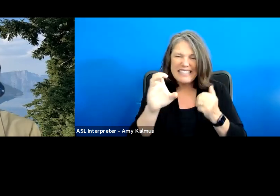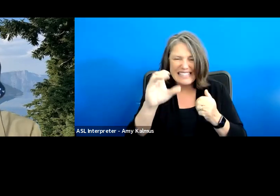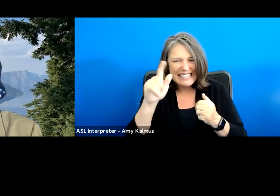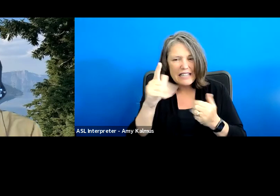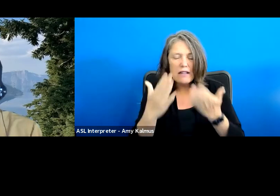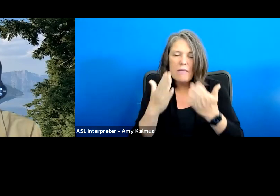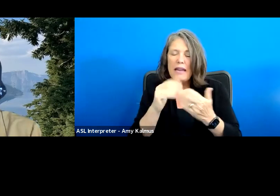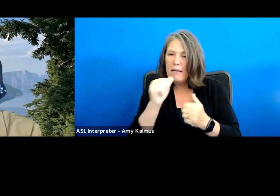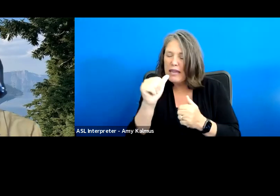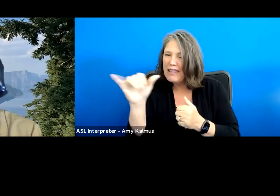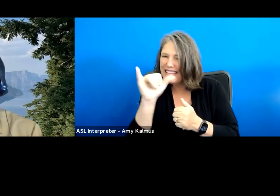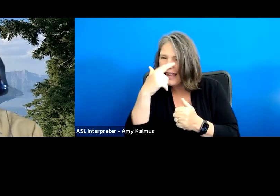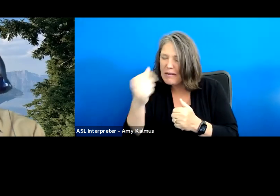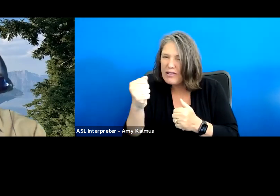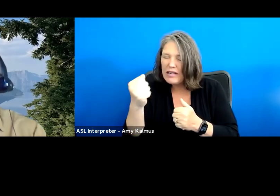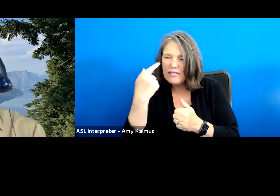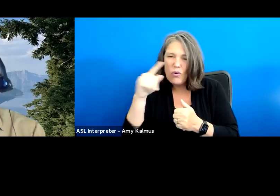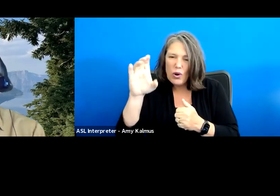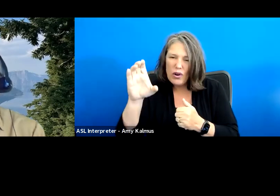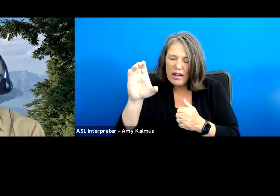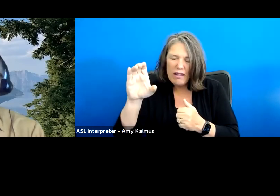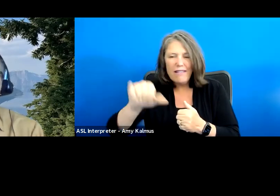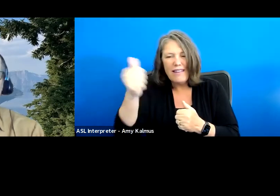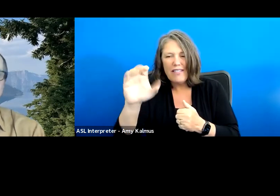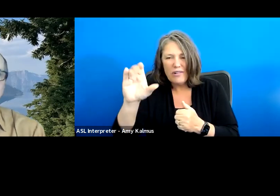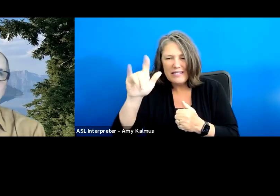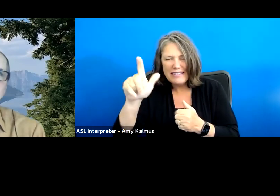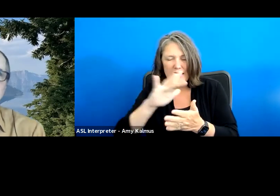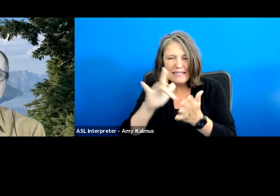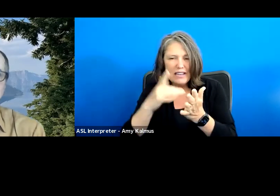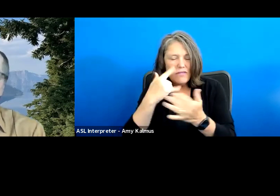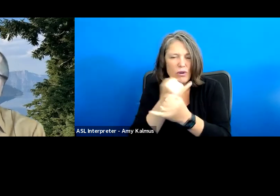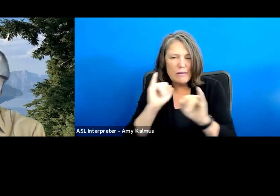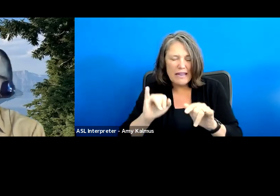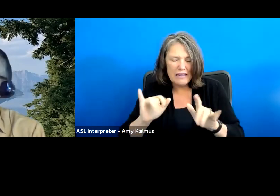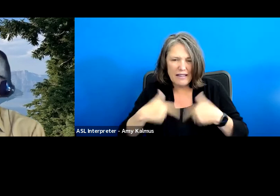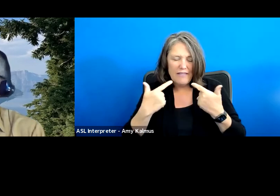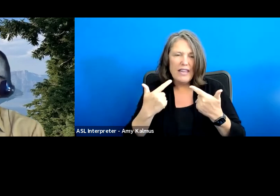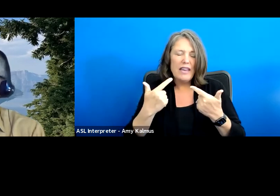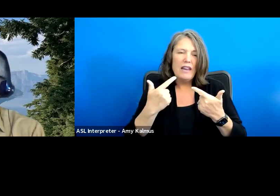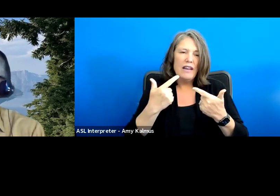of another SIL, Center for Independent Living. What is in the interest of